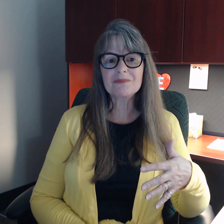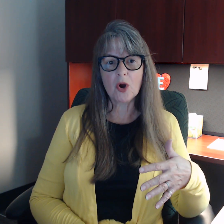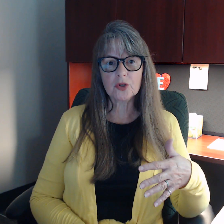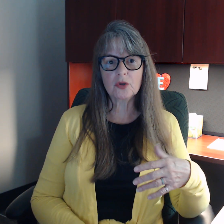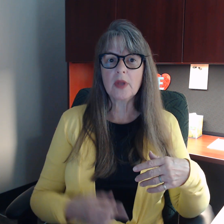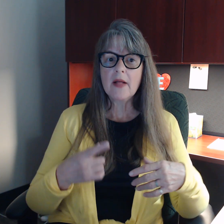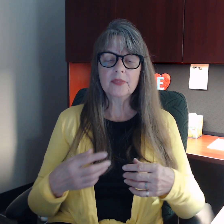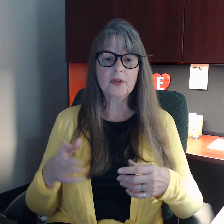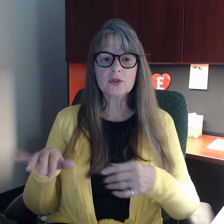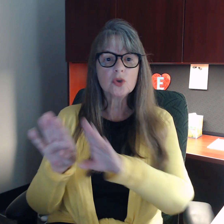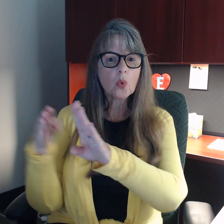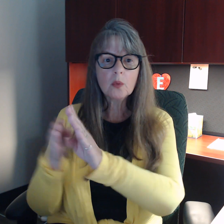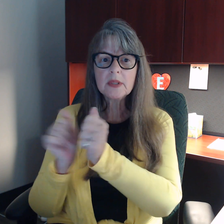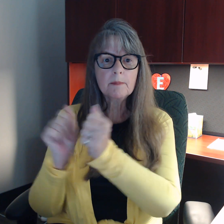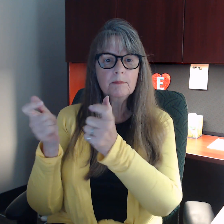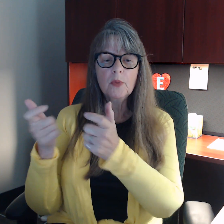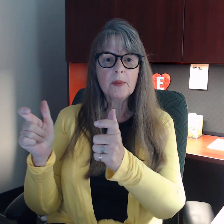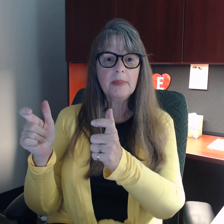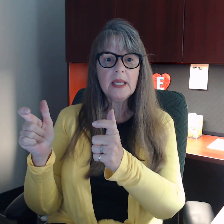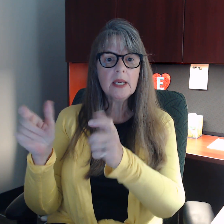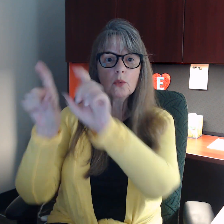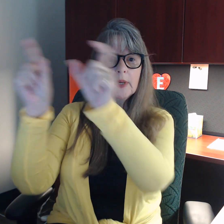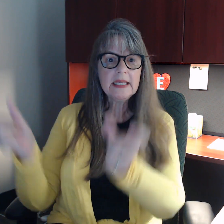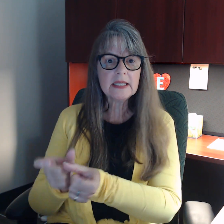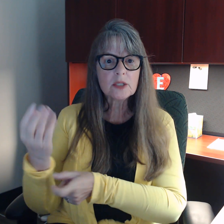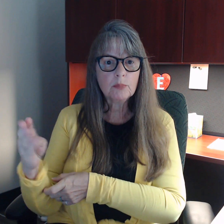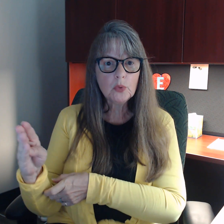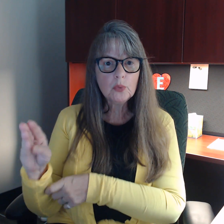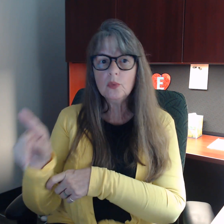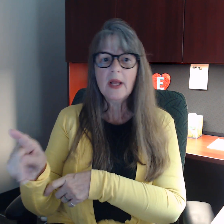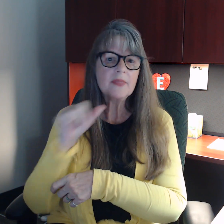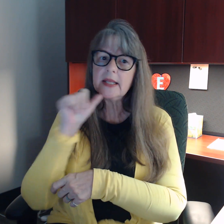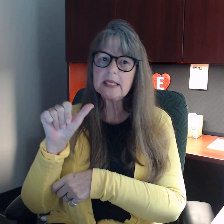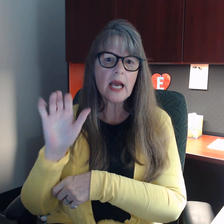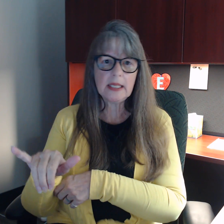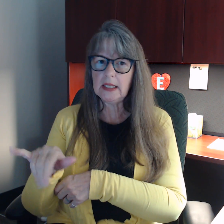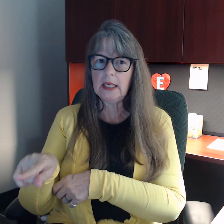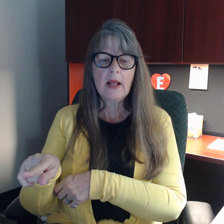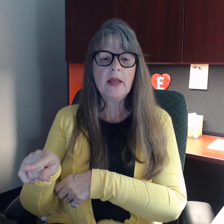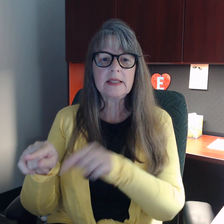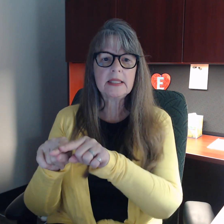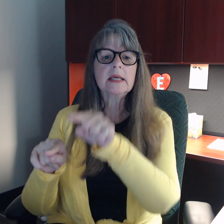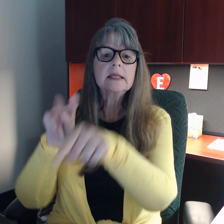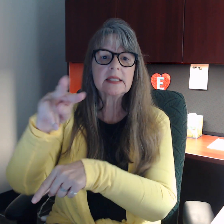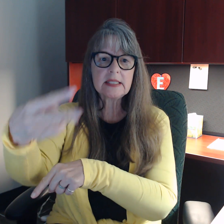landmarks. You go, there's a door with the big wreath, it's blue, that's not it. It's the